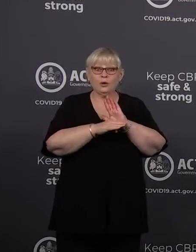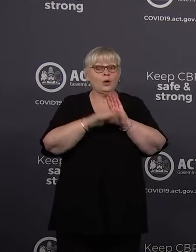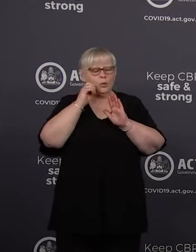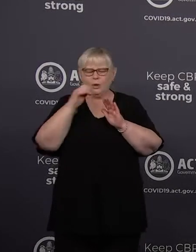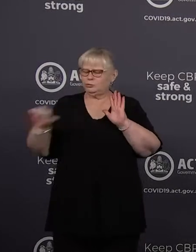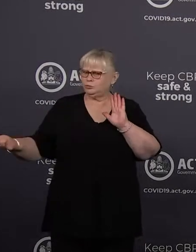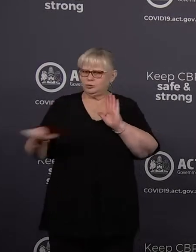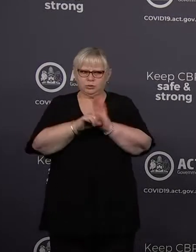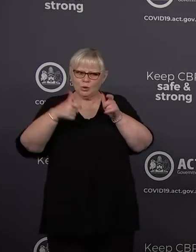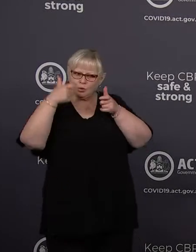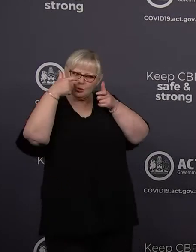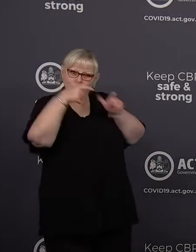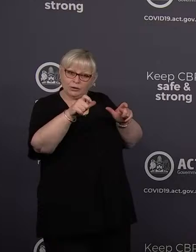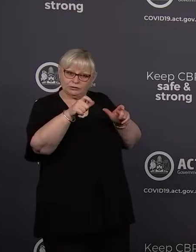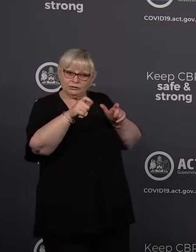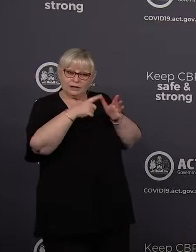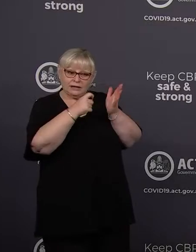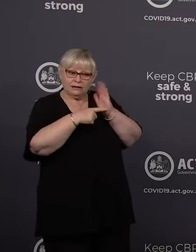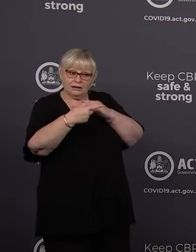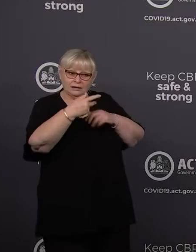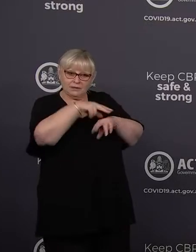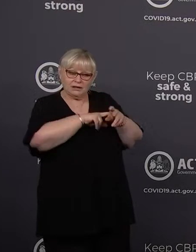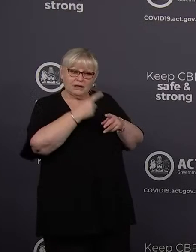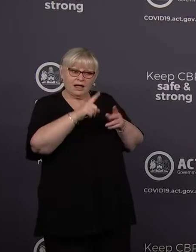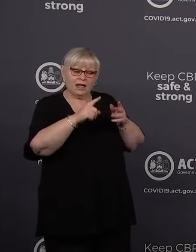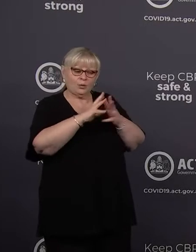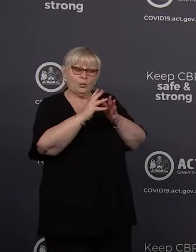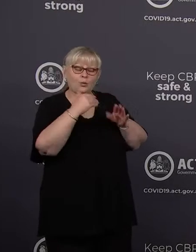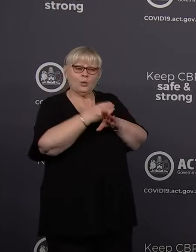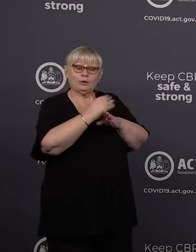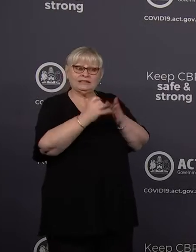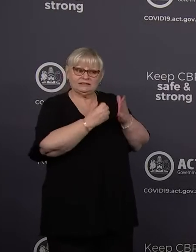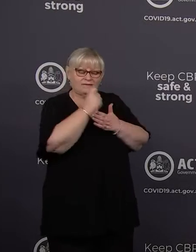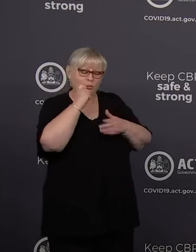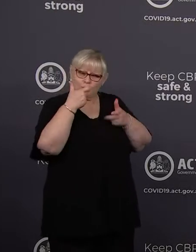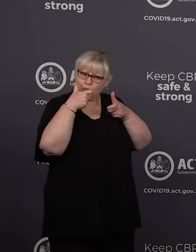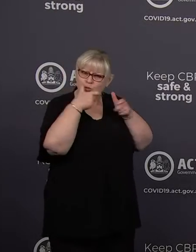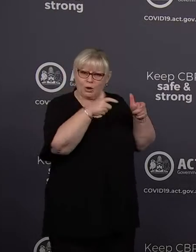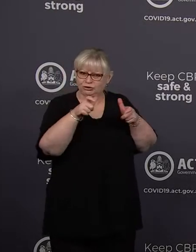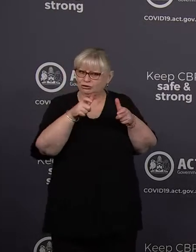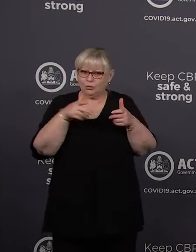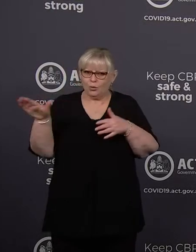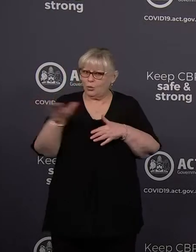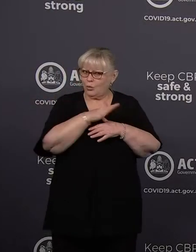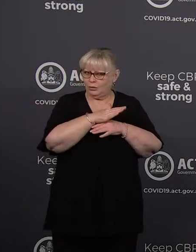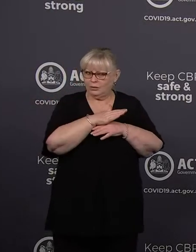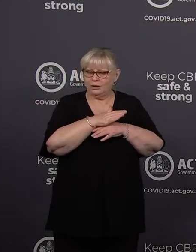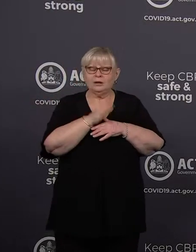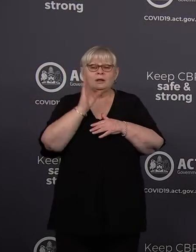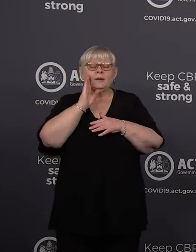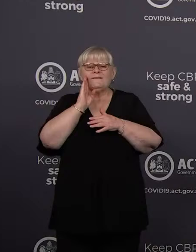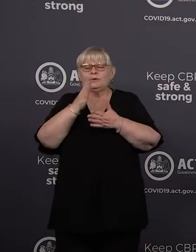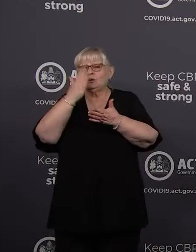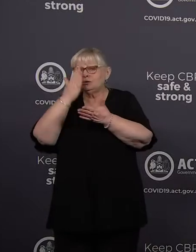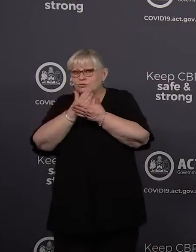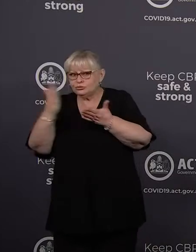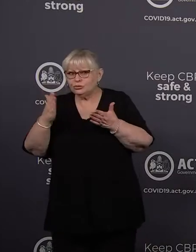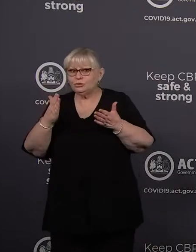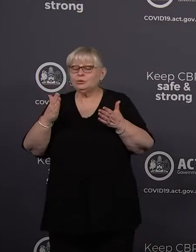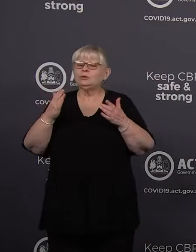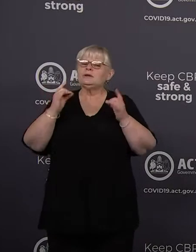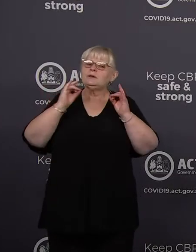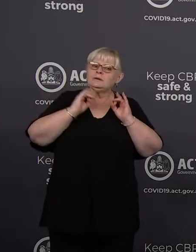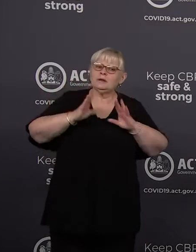WorkSafe and ACT Police. And before the final go-ahead is given to gradually